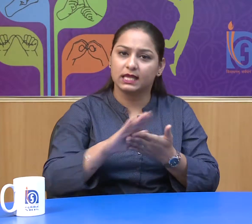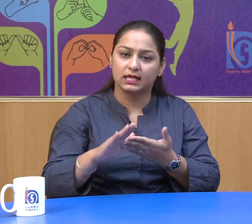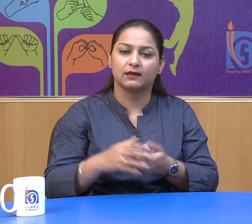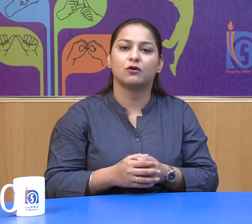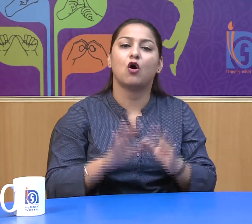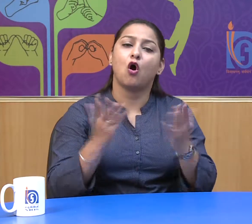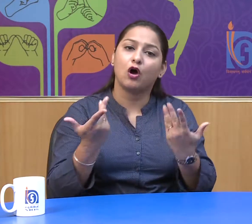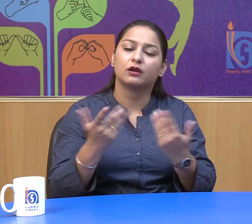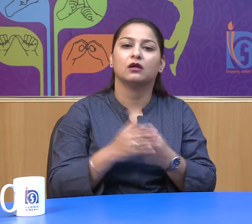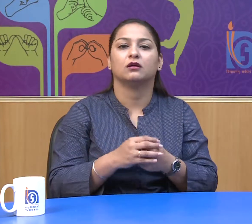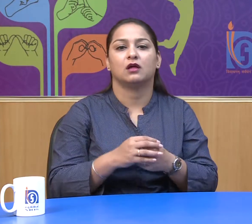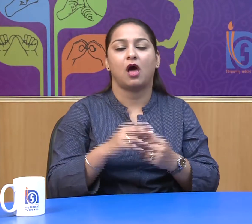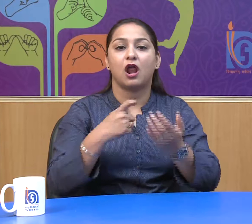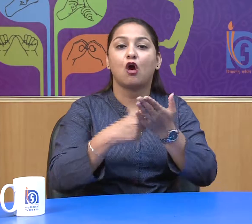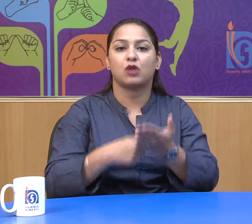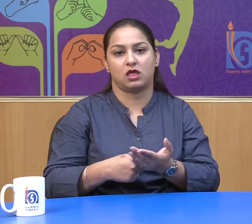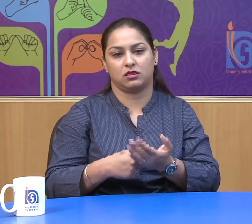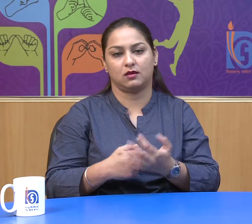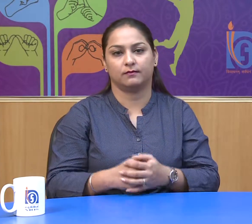or Raghunath.